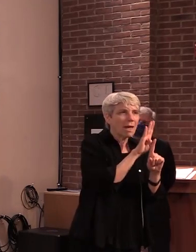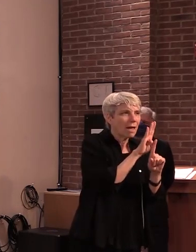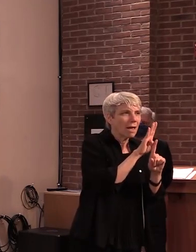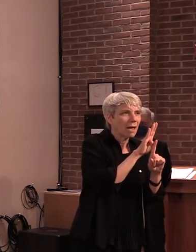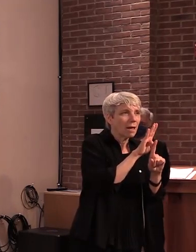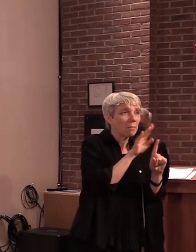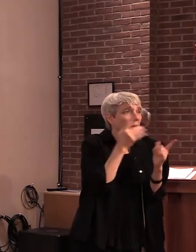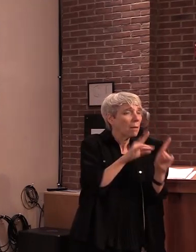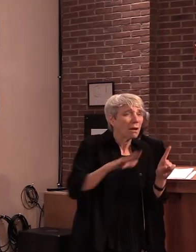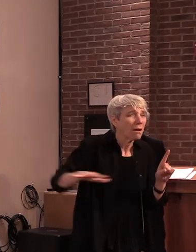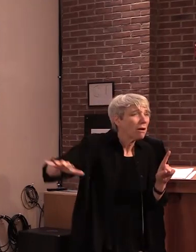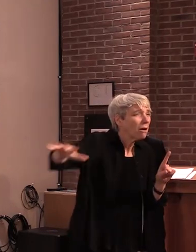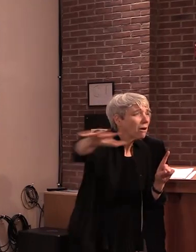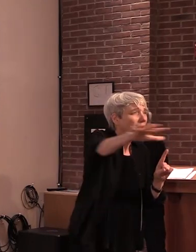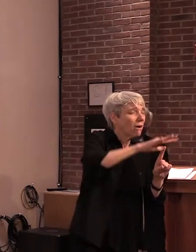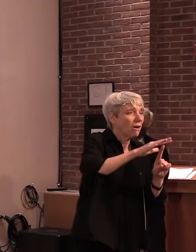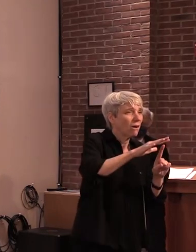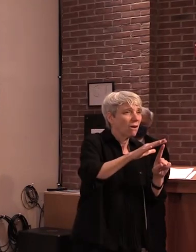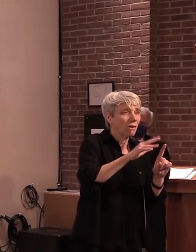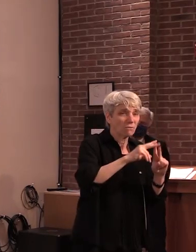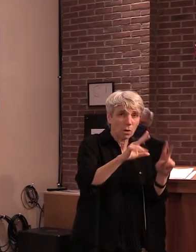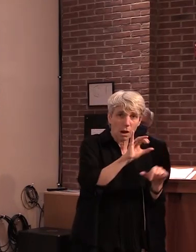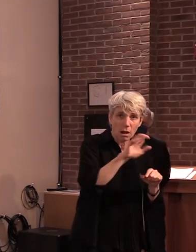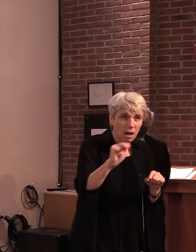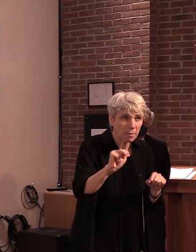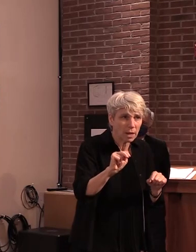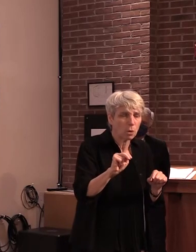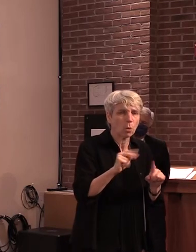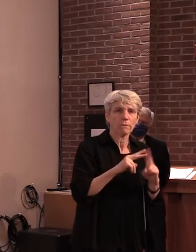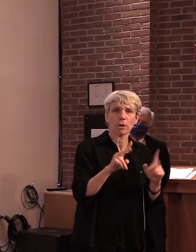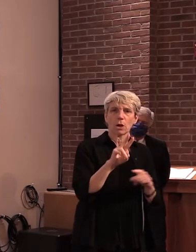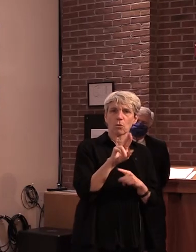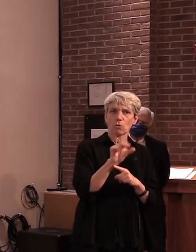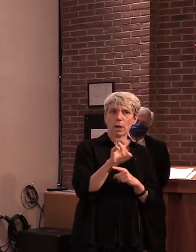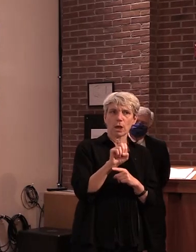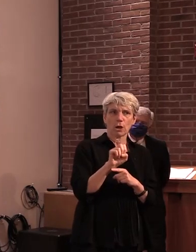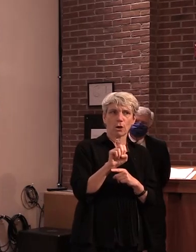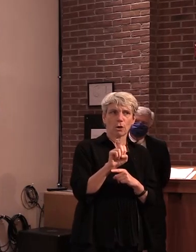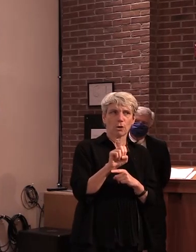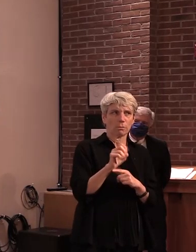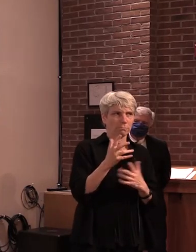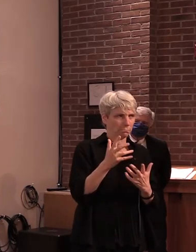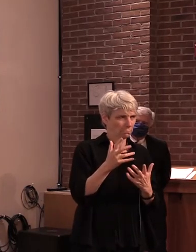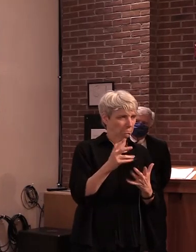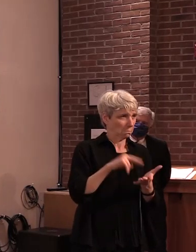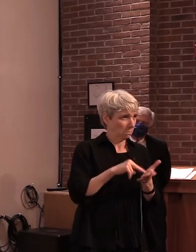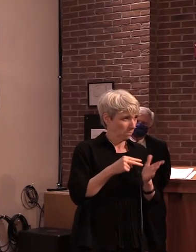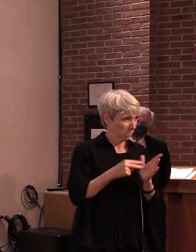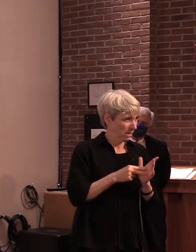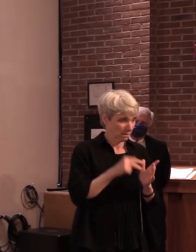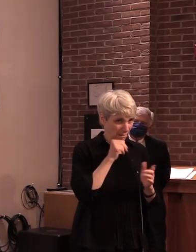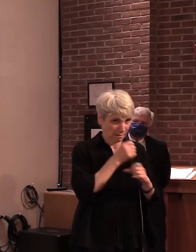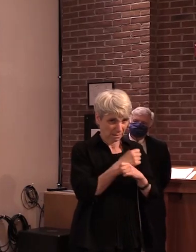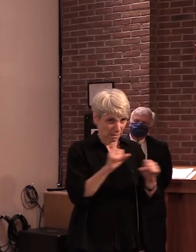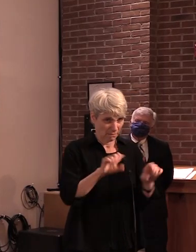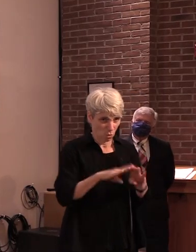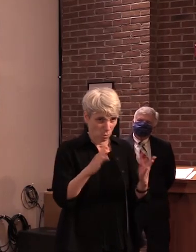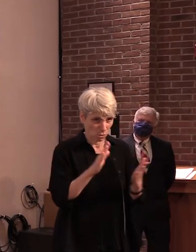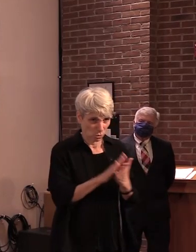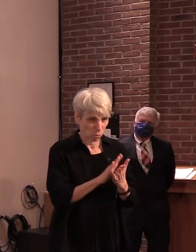event? What implications does it have for schools, for adults, etc.? So it's coming